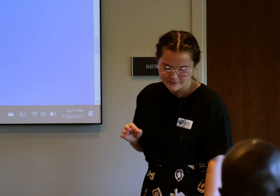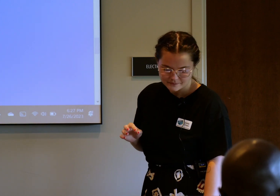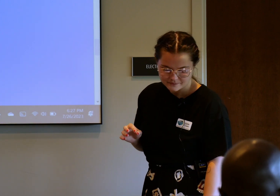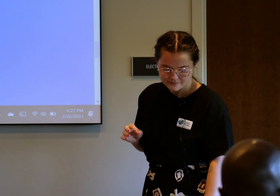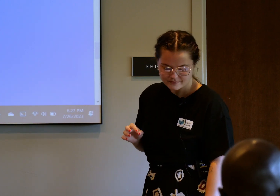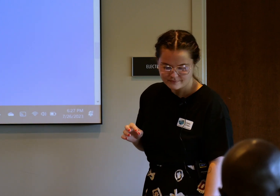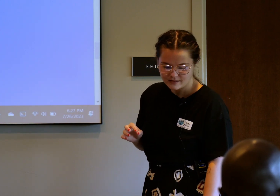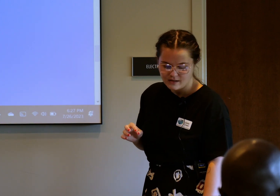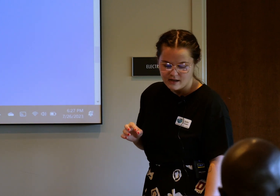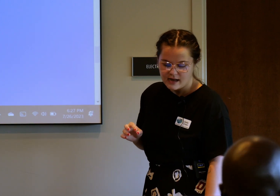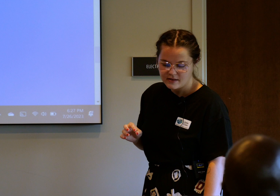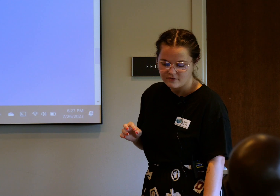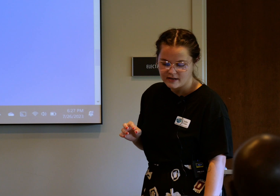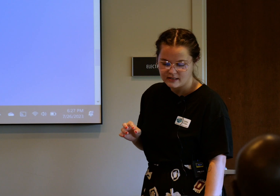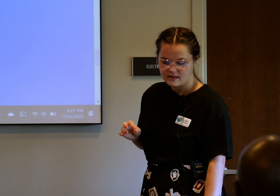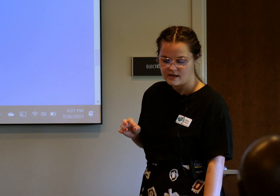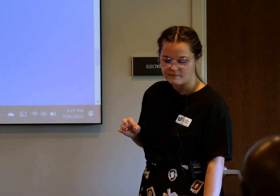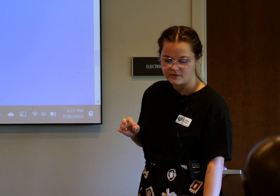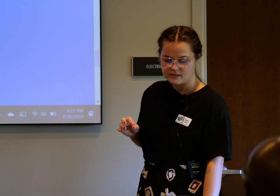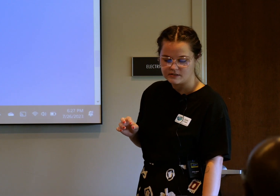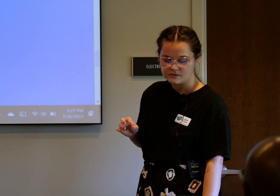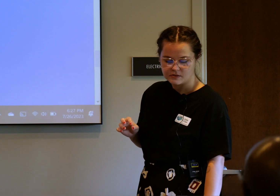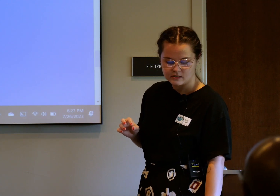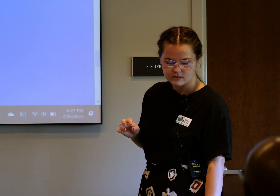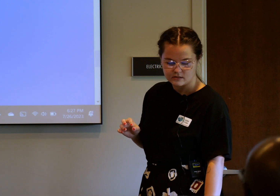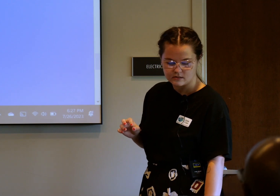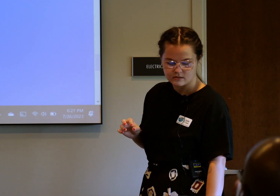like that. And then finally,